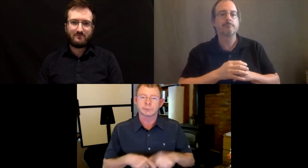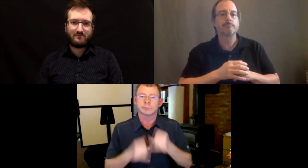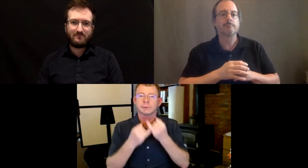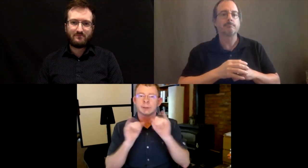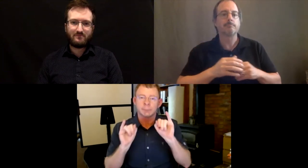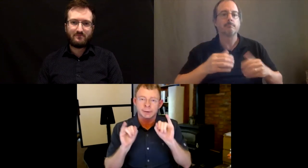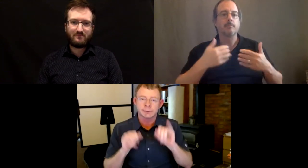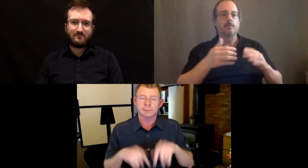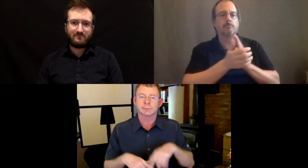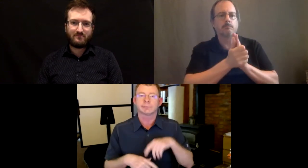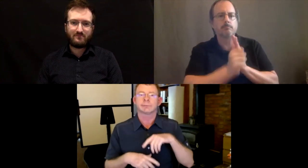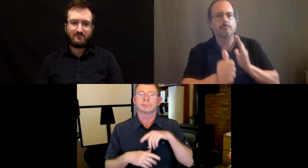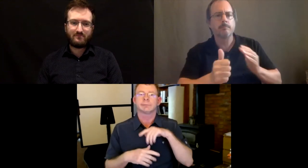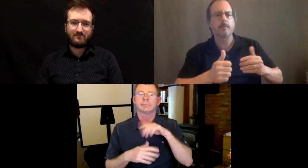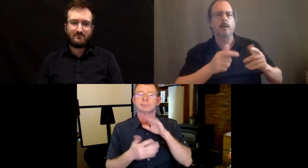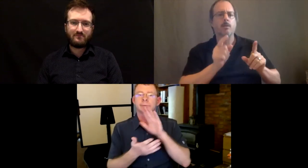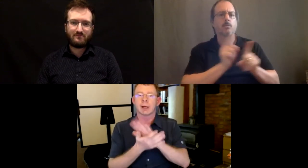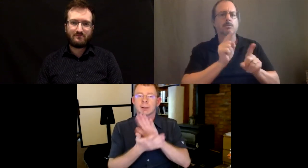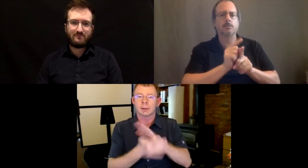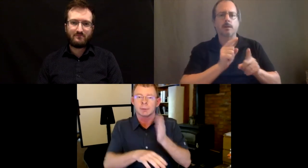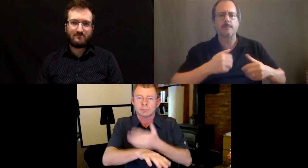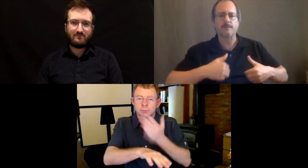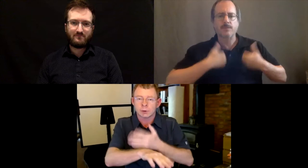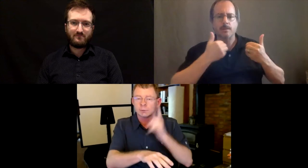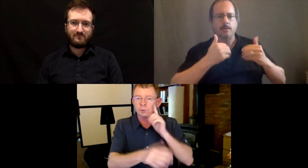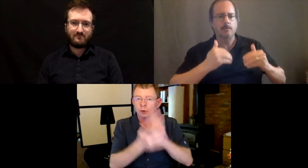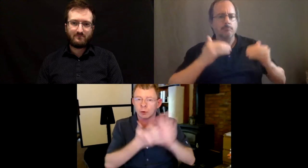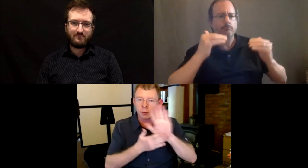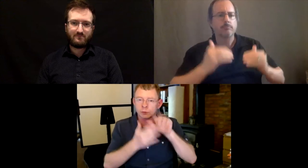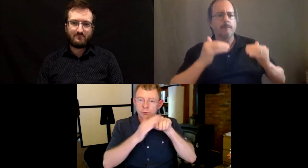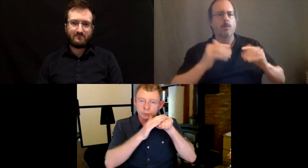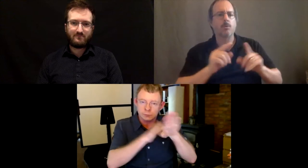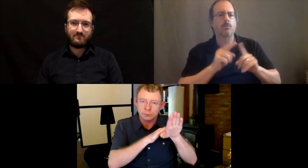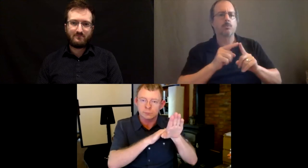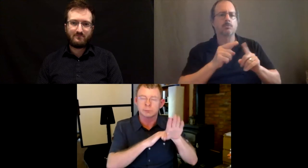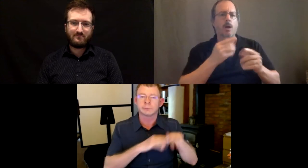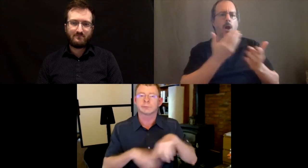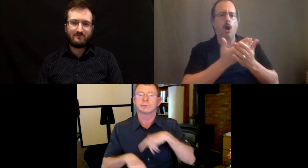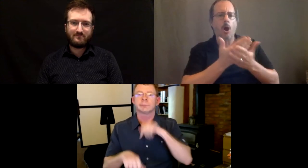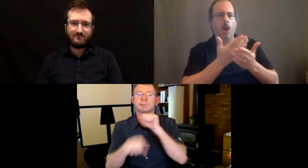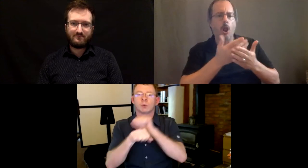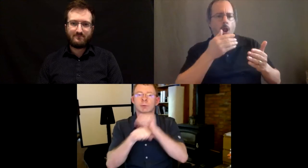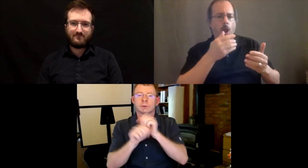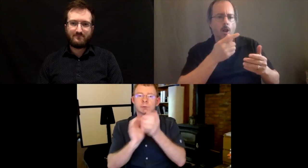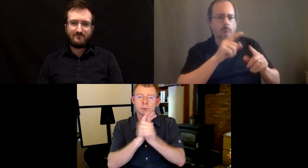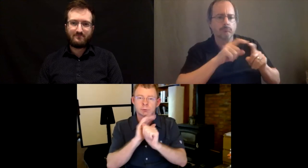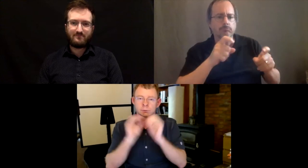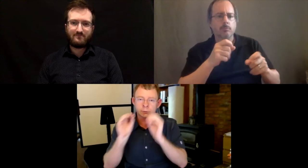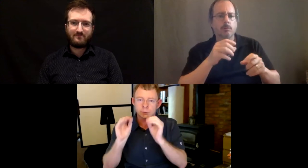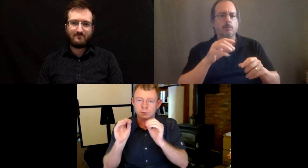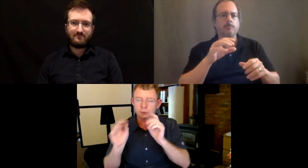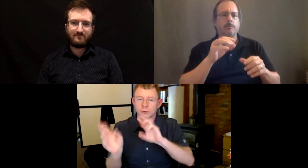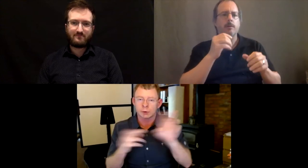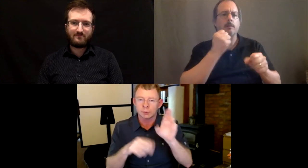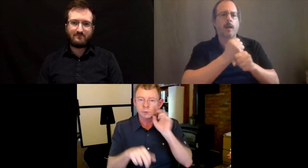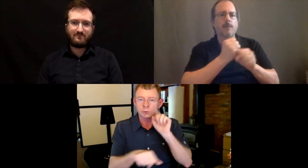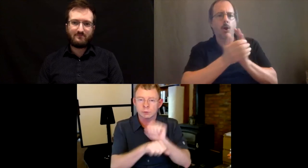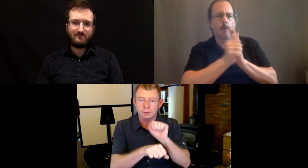deaf classes, life skills, independence pathway, academic upgrading, so learners can move on